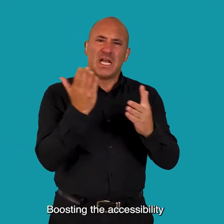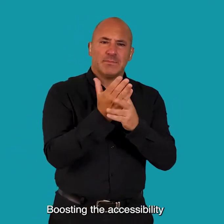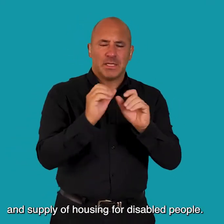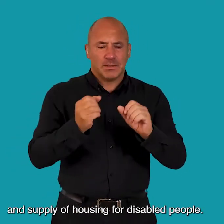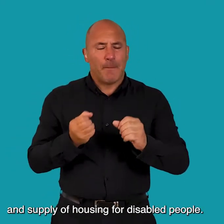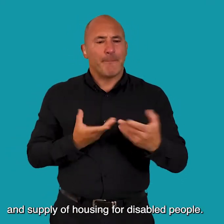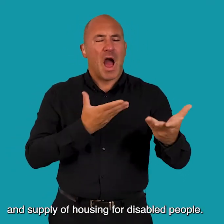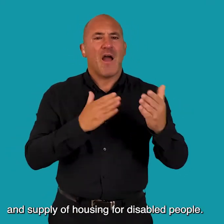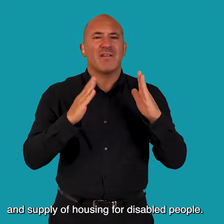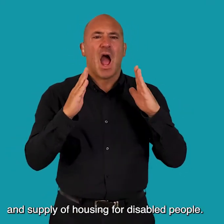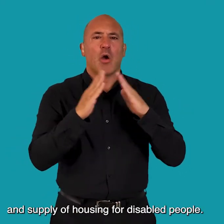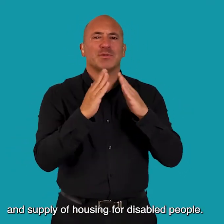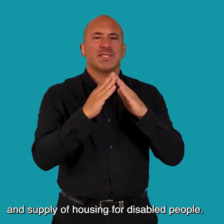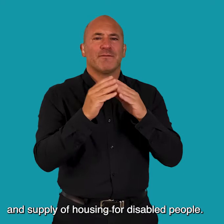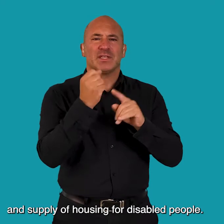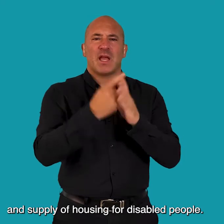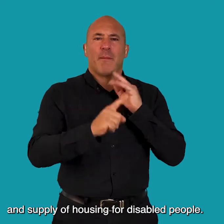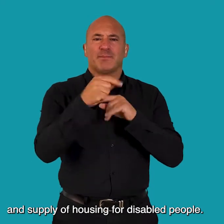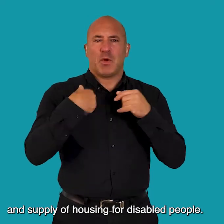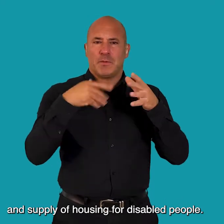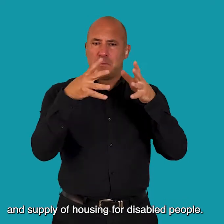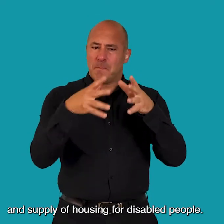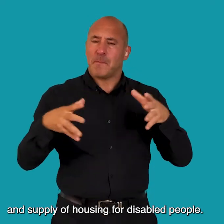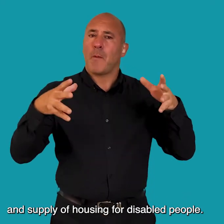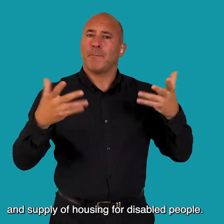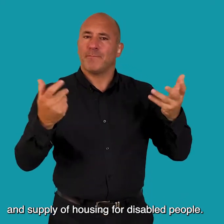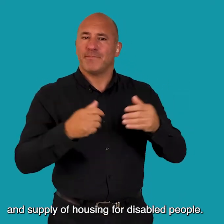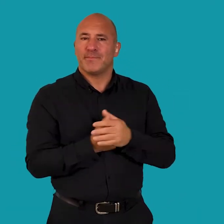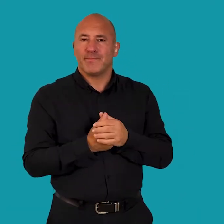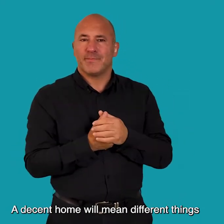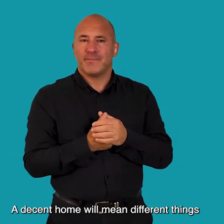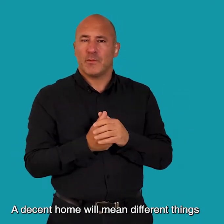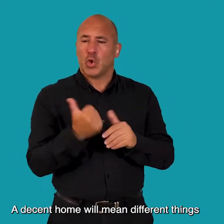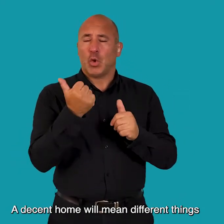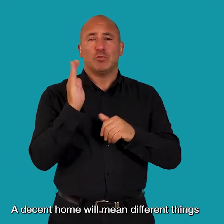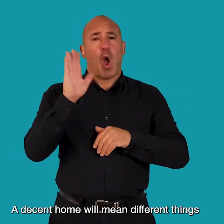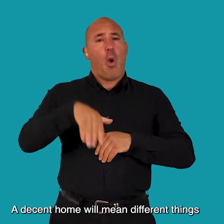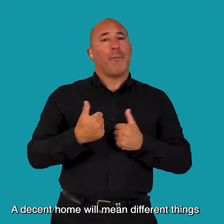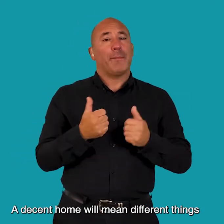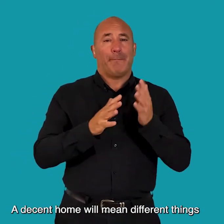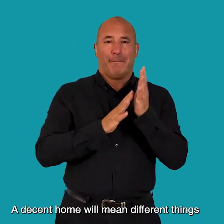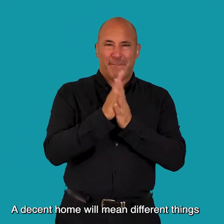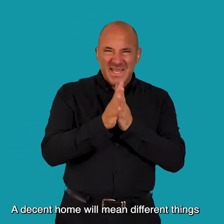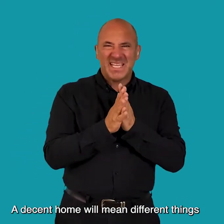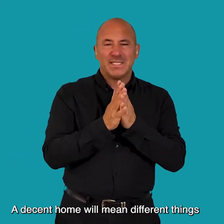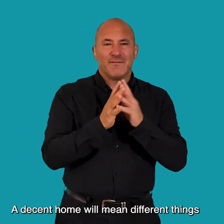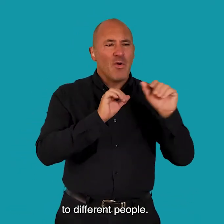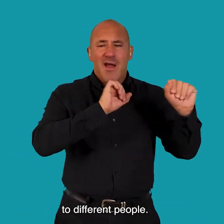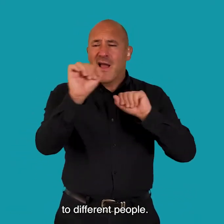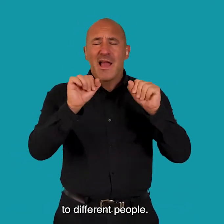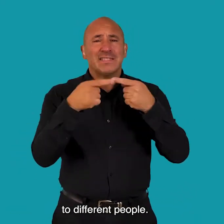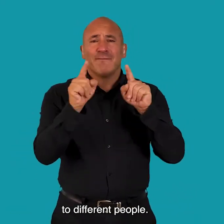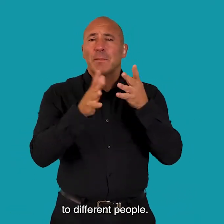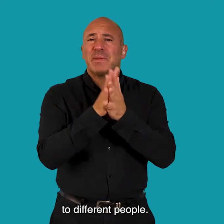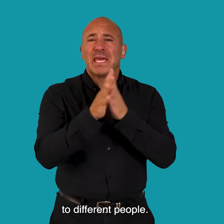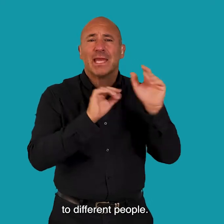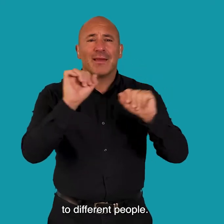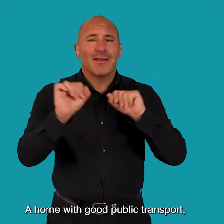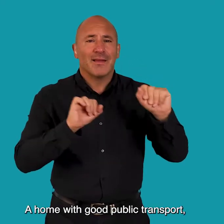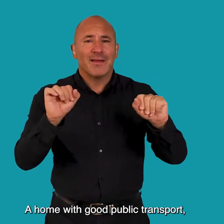and supply of housing for disabled people. A decent home will mean different things to different people. A home with